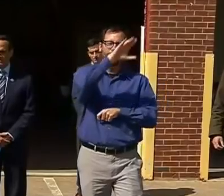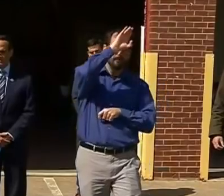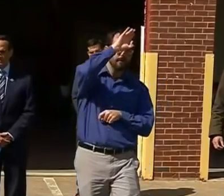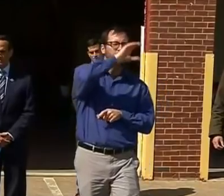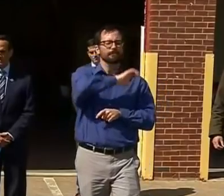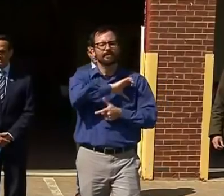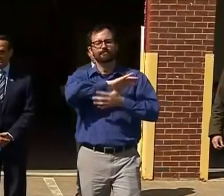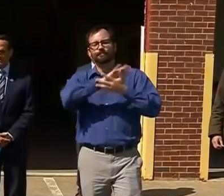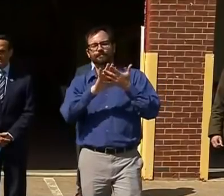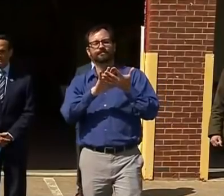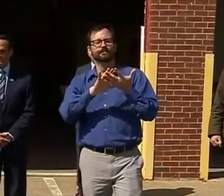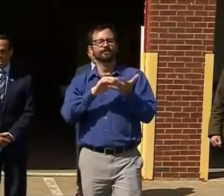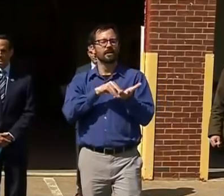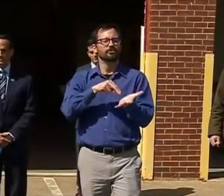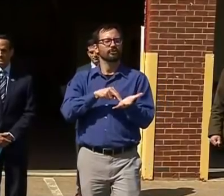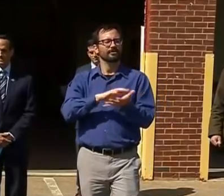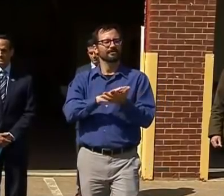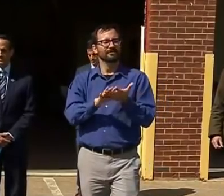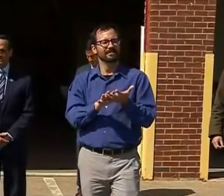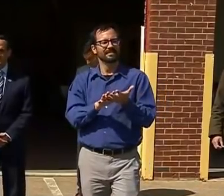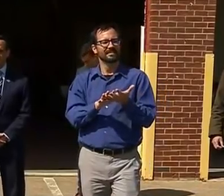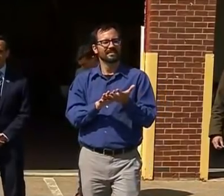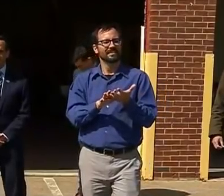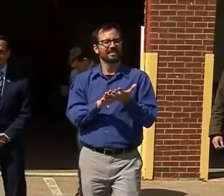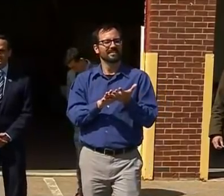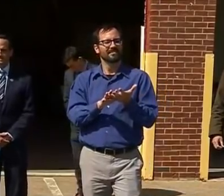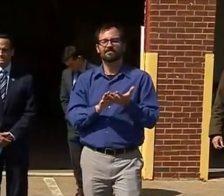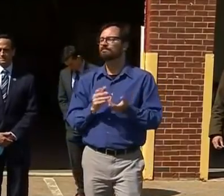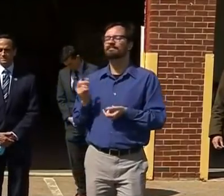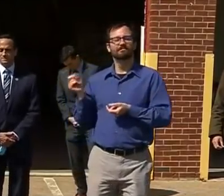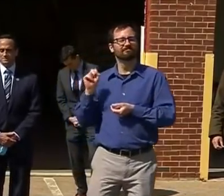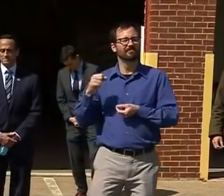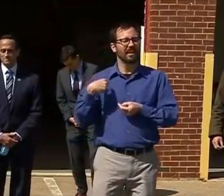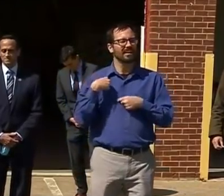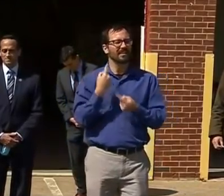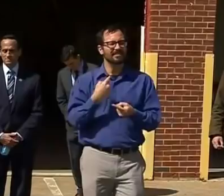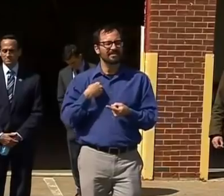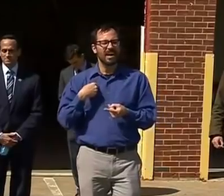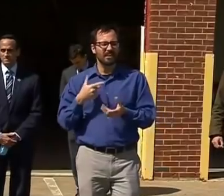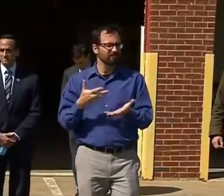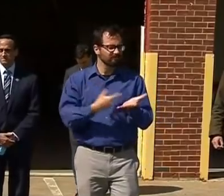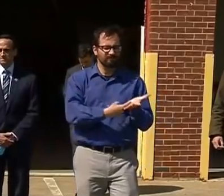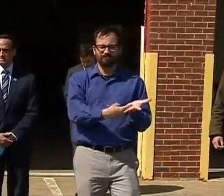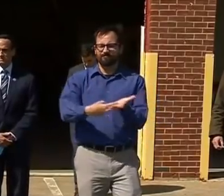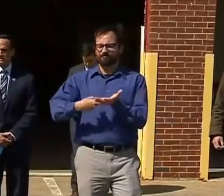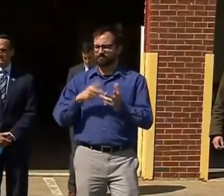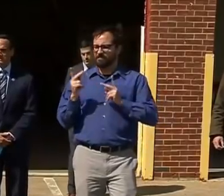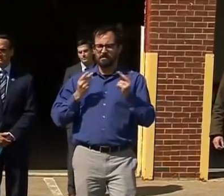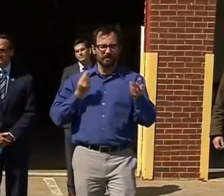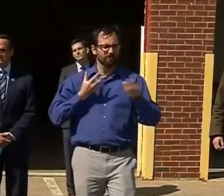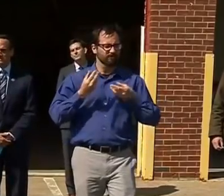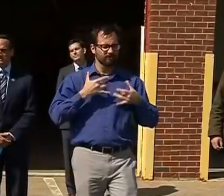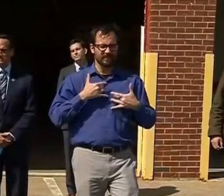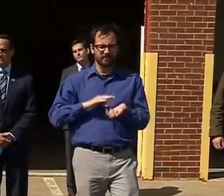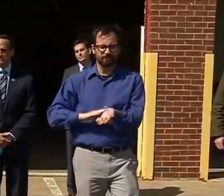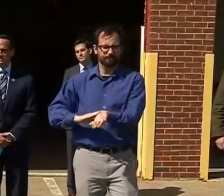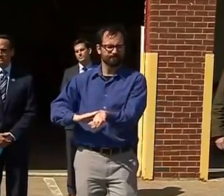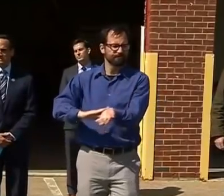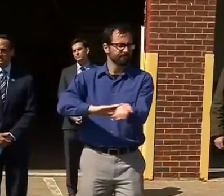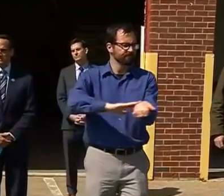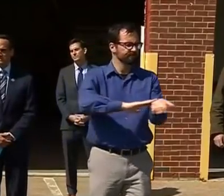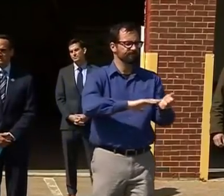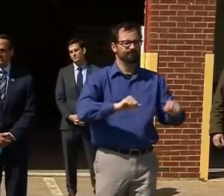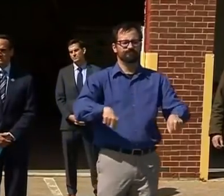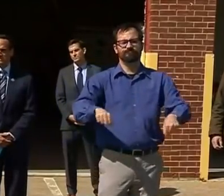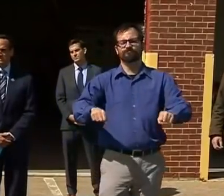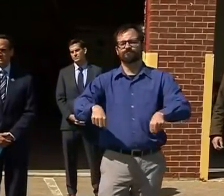about this particular virus, that there is a significant, a minority population, but a significant portion of the population who are